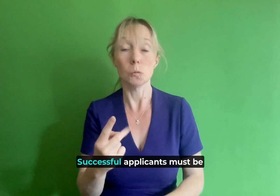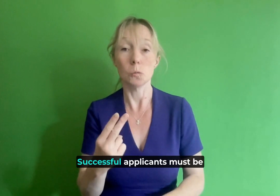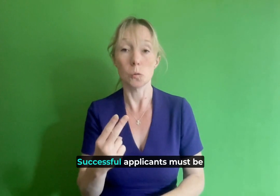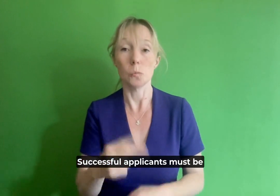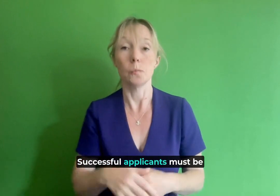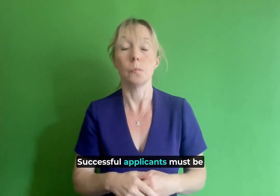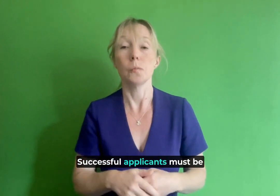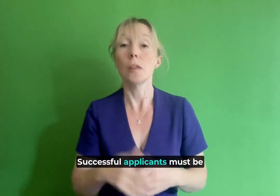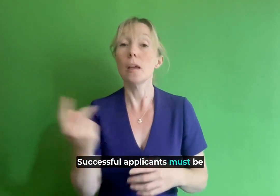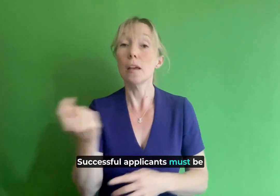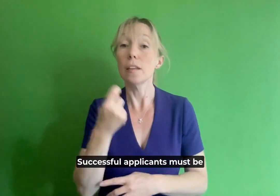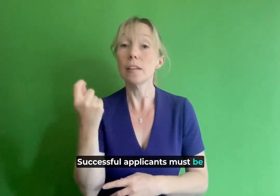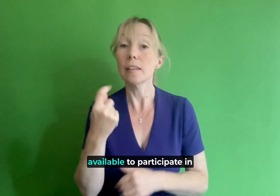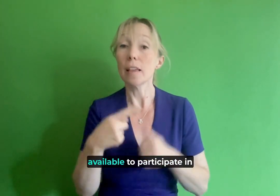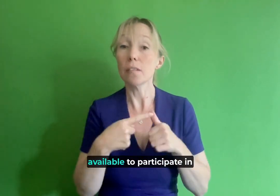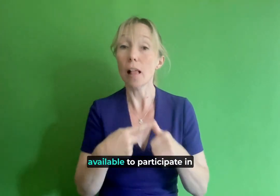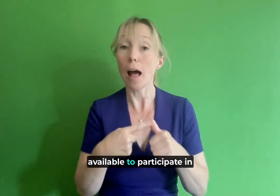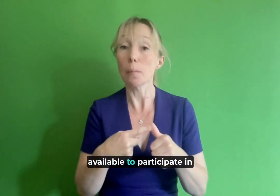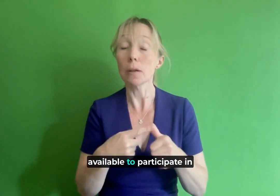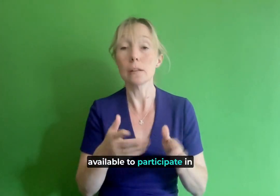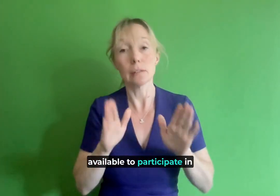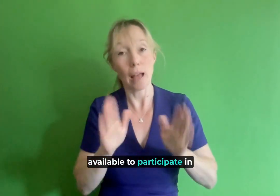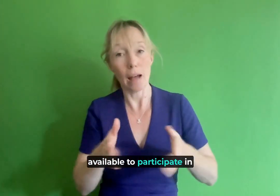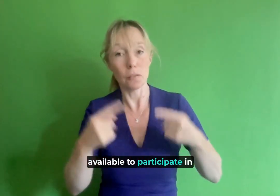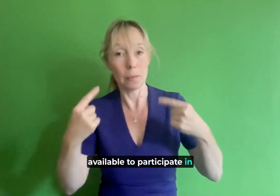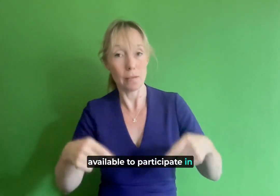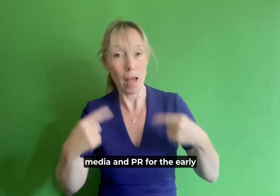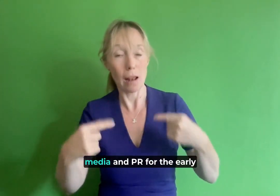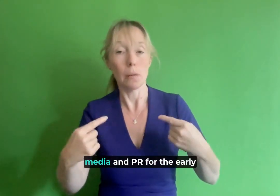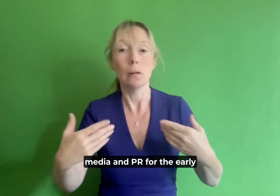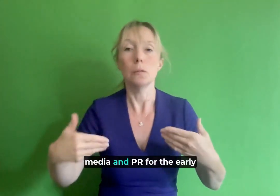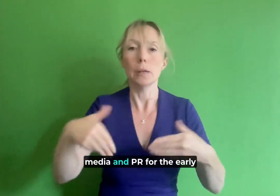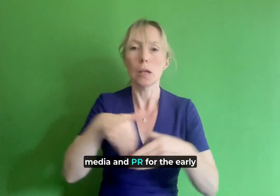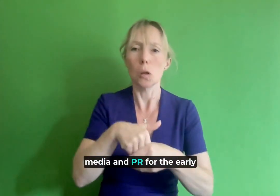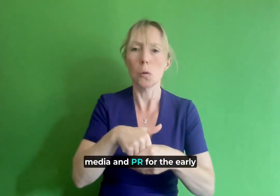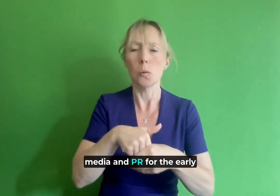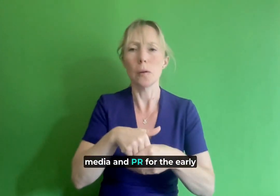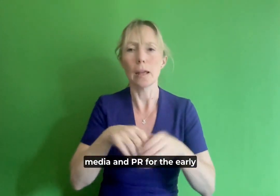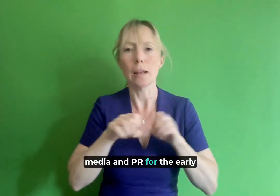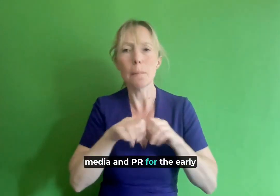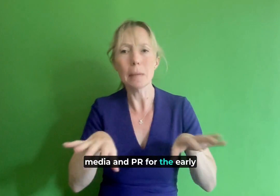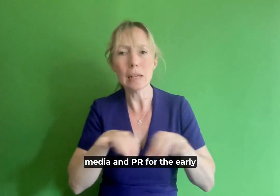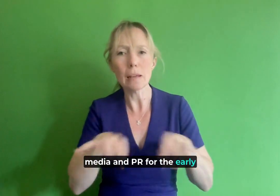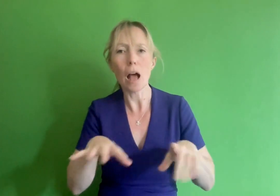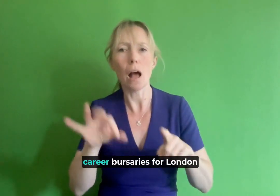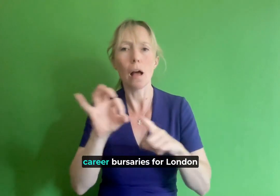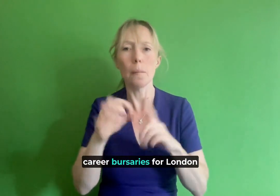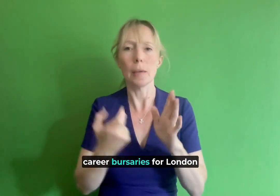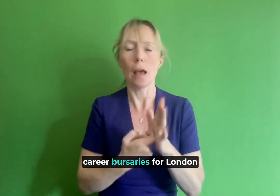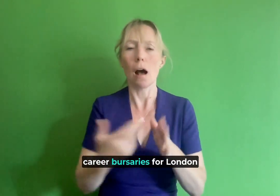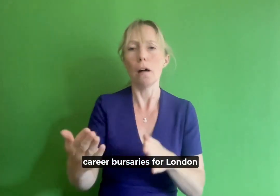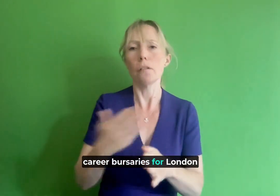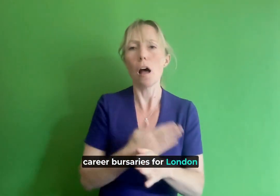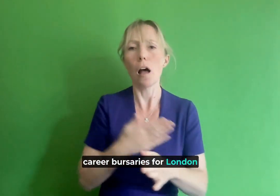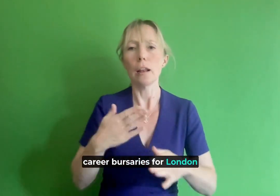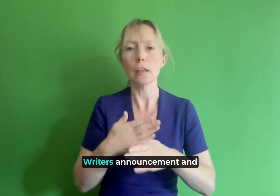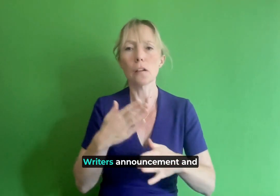Successful applicants must be available to participate in media and PR for the Early Career Bursaries for London